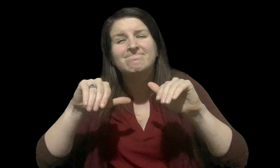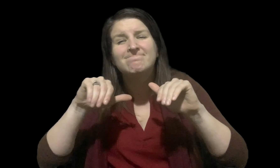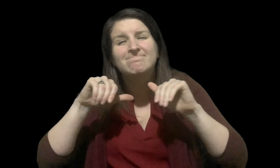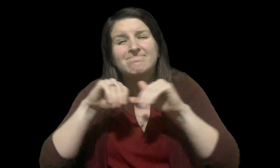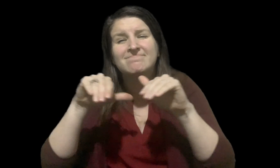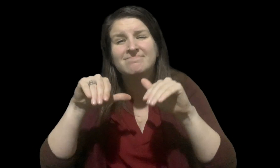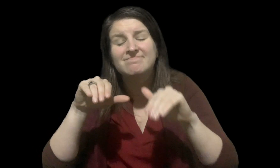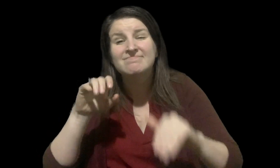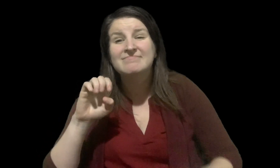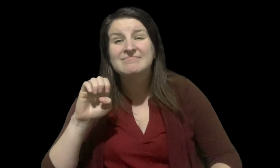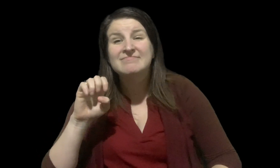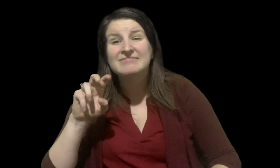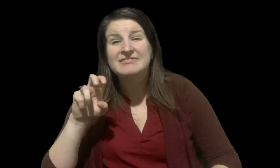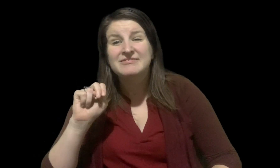keep swimming.